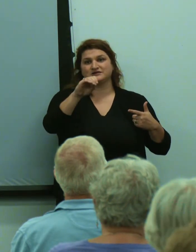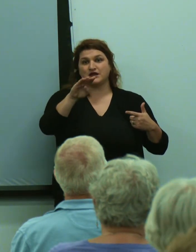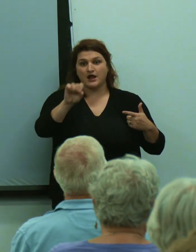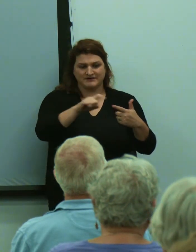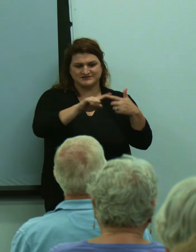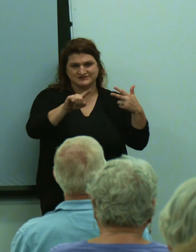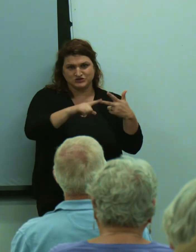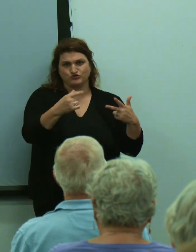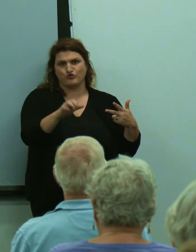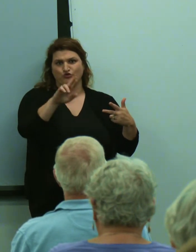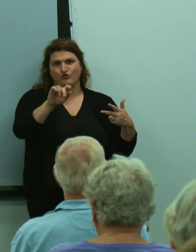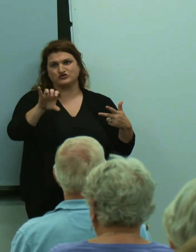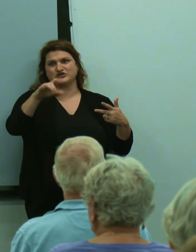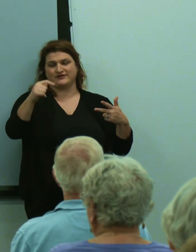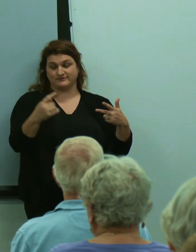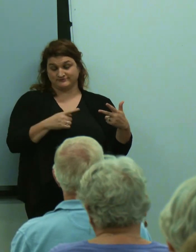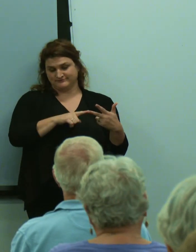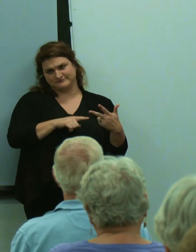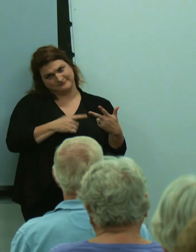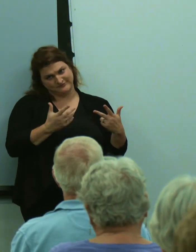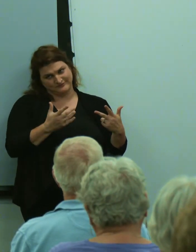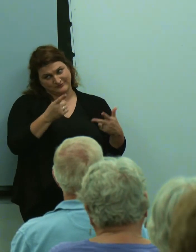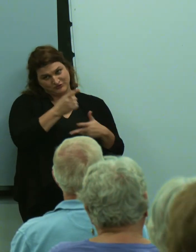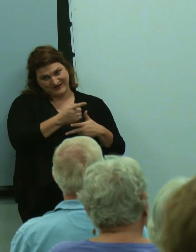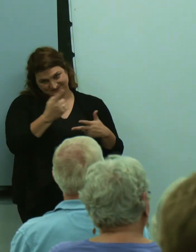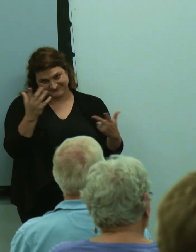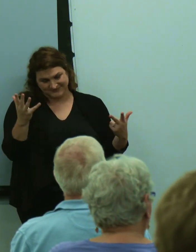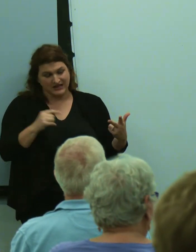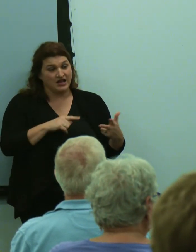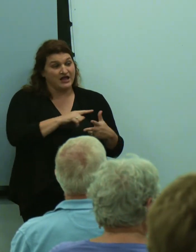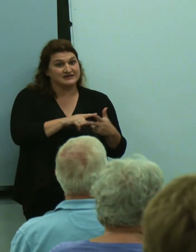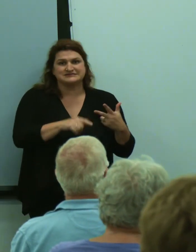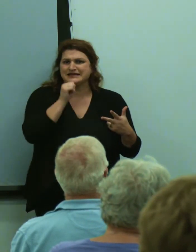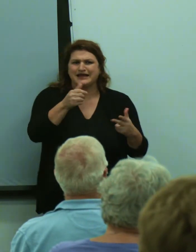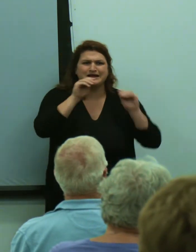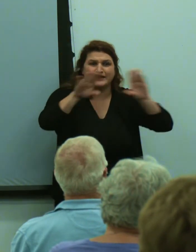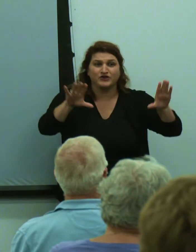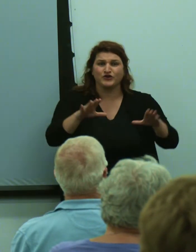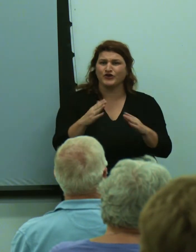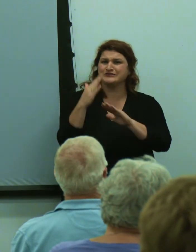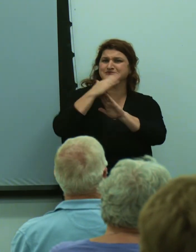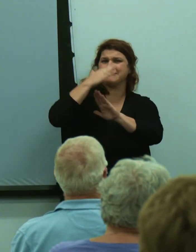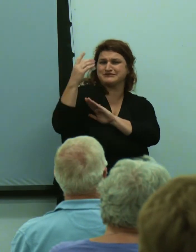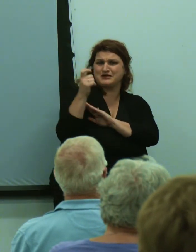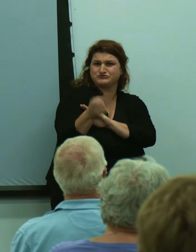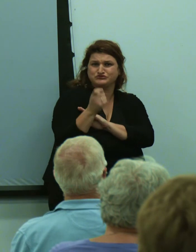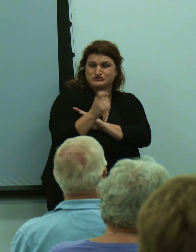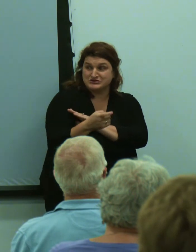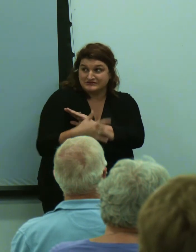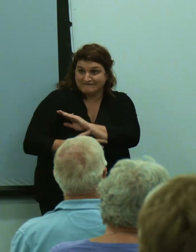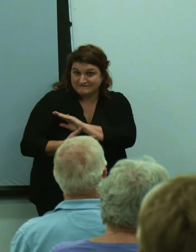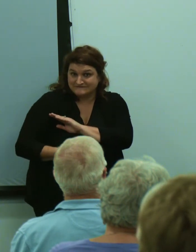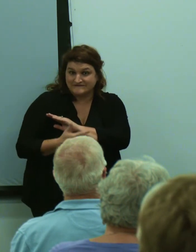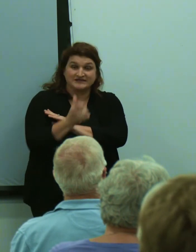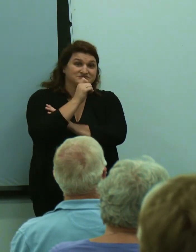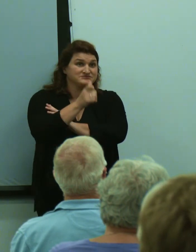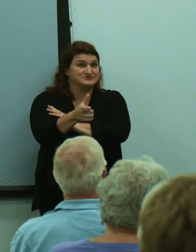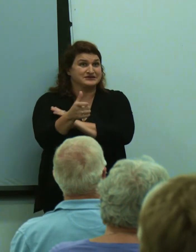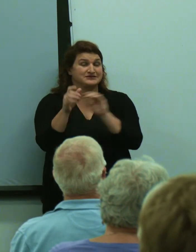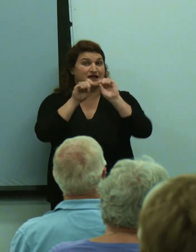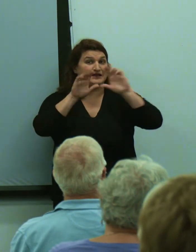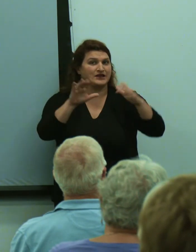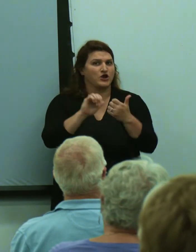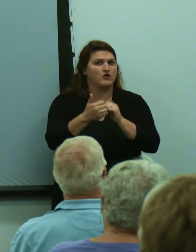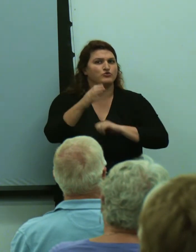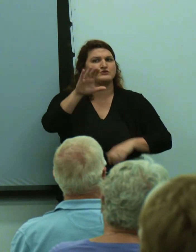Imagine that. All 3 in favor of that. It's not clear how the Chief Justice feels. It's not clear how Kavanaugh feels, but